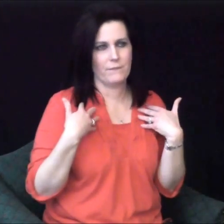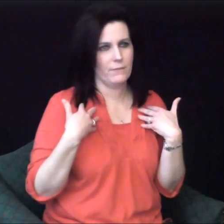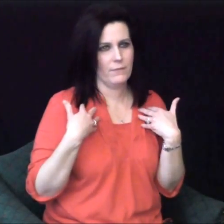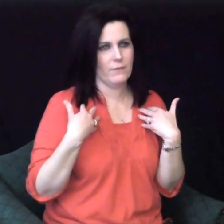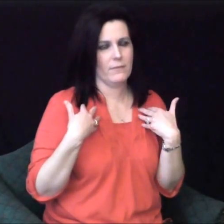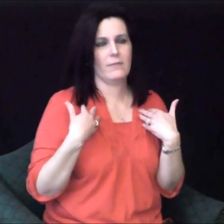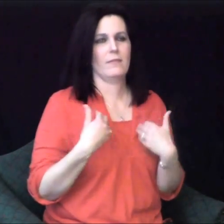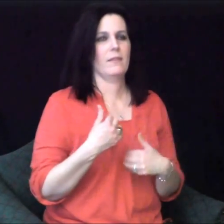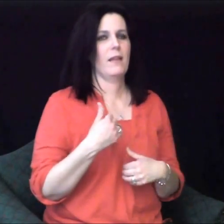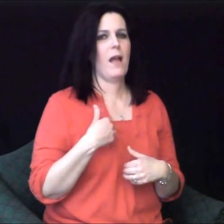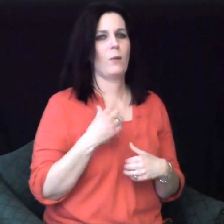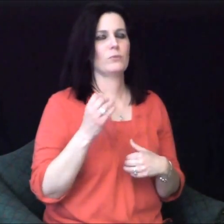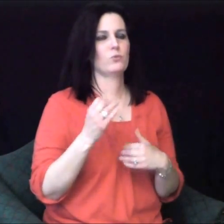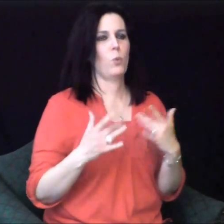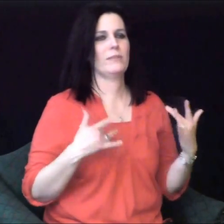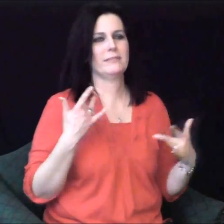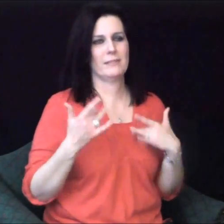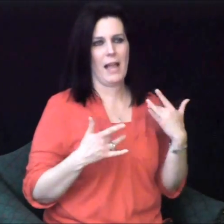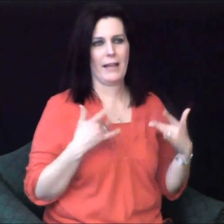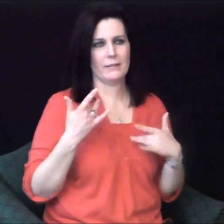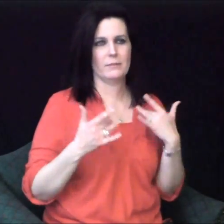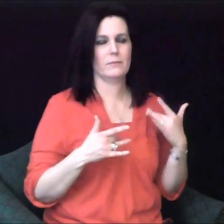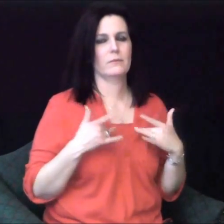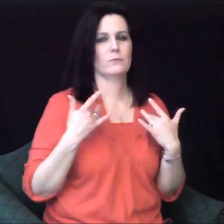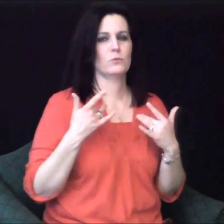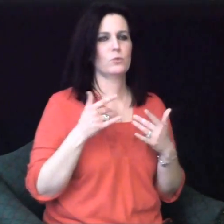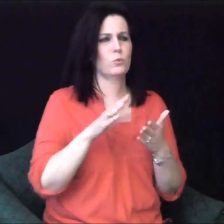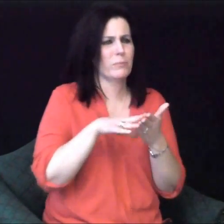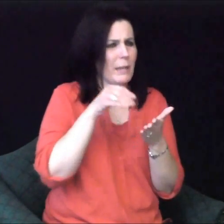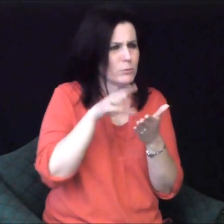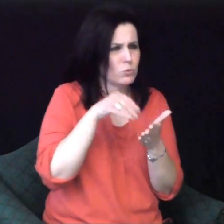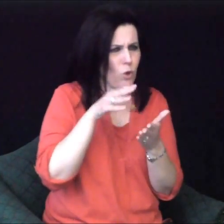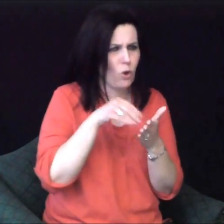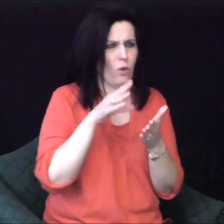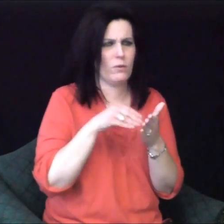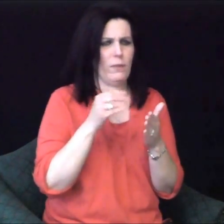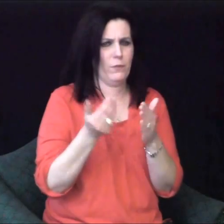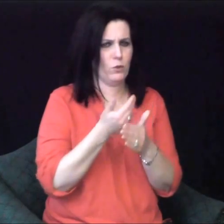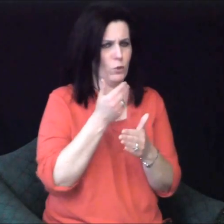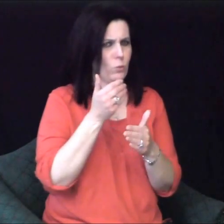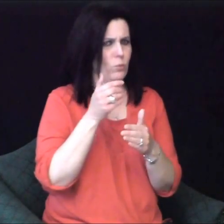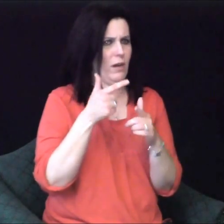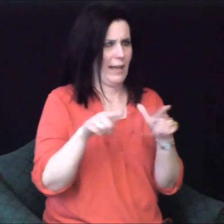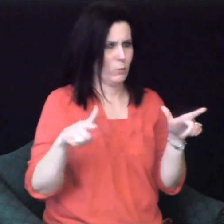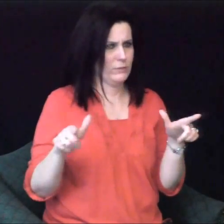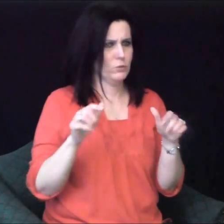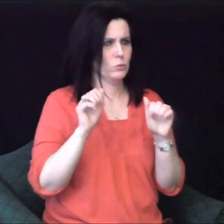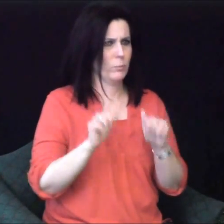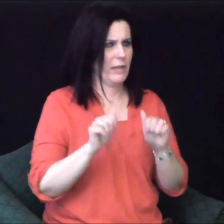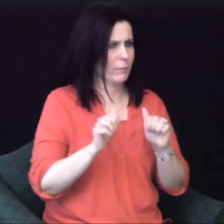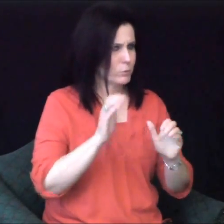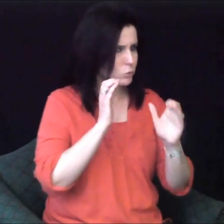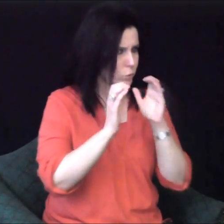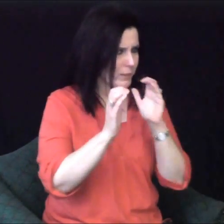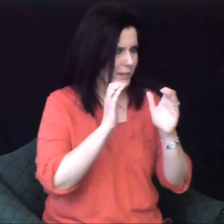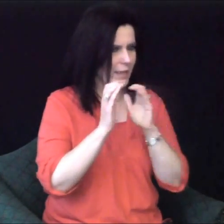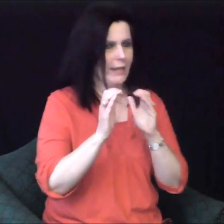life. I was so excited to be able to learn a new language, to be able to